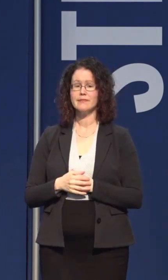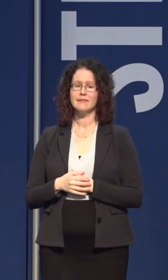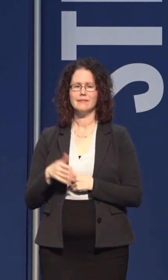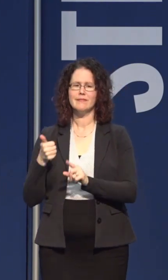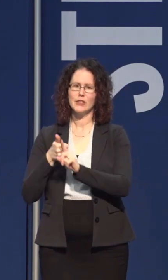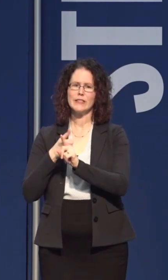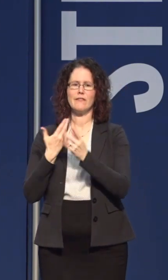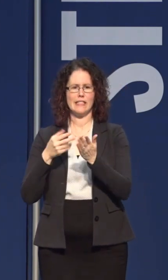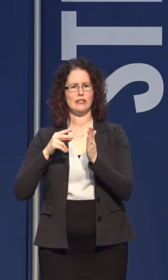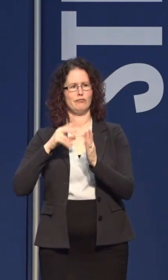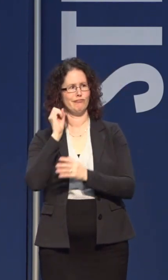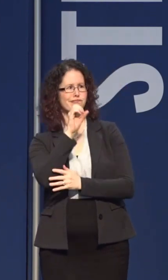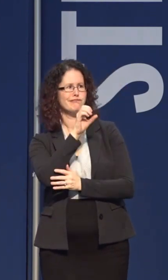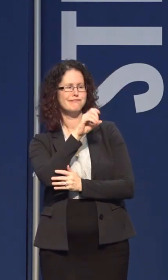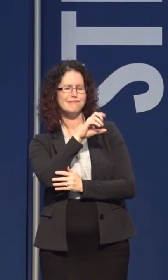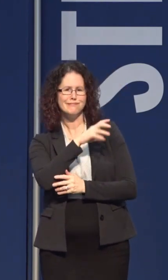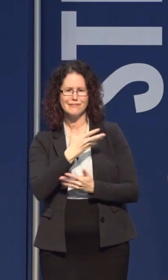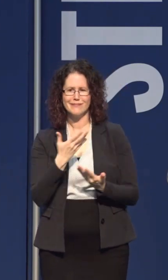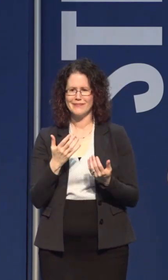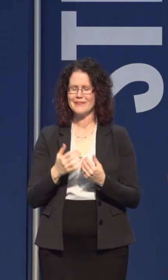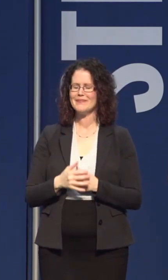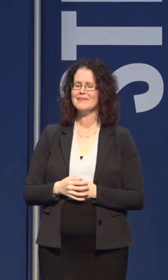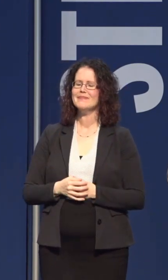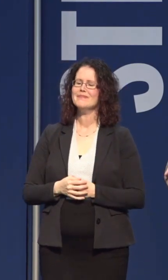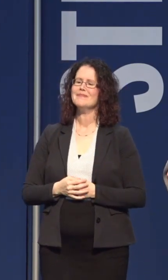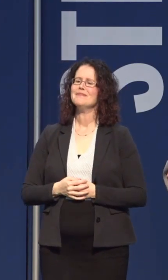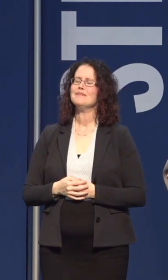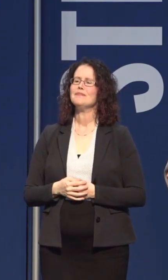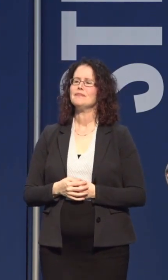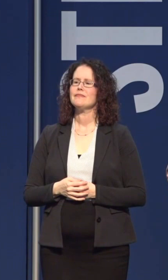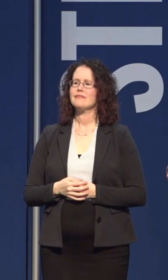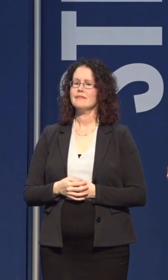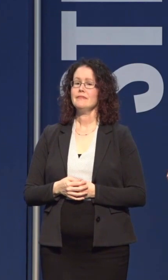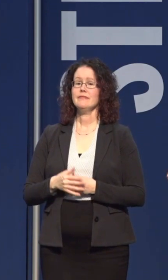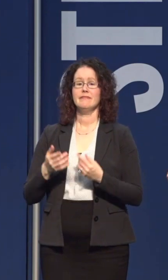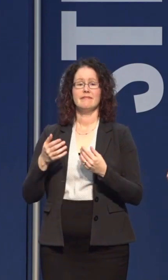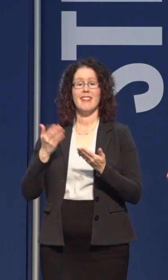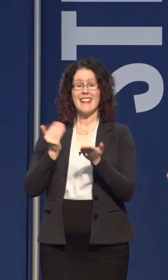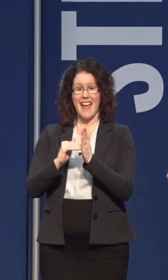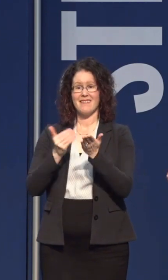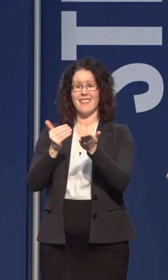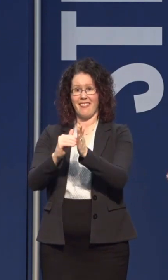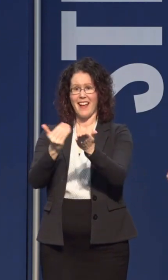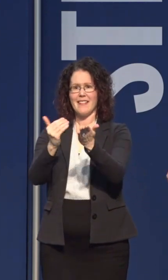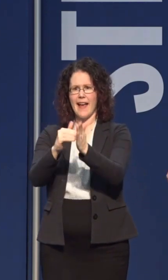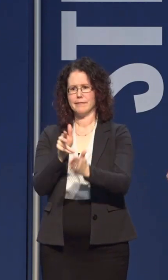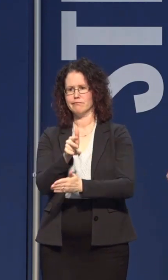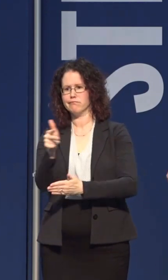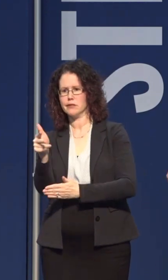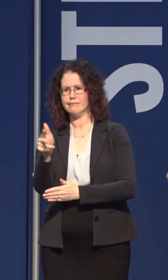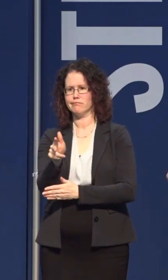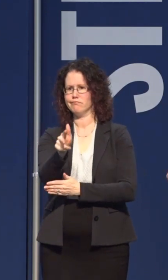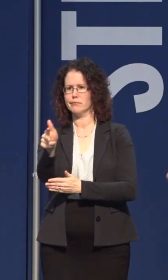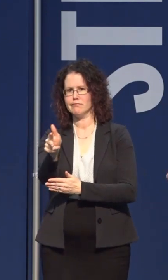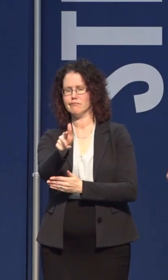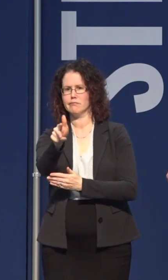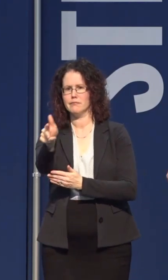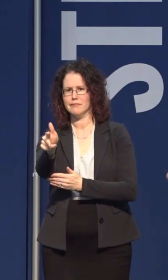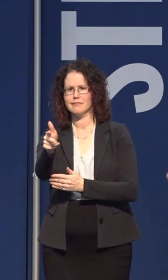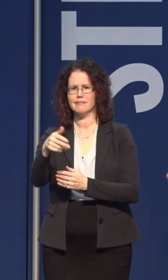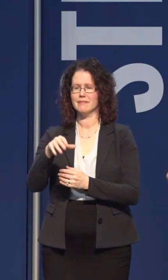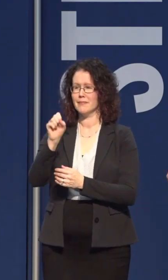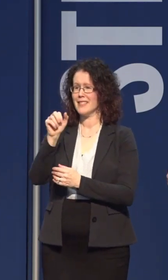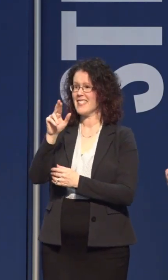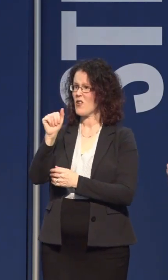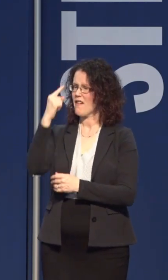did. And more than once, we had to pull the car over because Sarah was sure the baby was soon to arrive. I'd pull the car over, I would jump